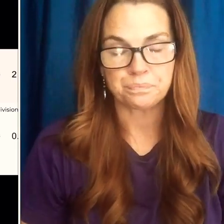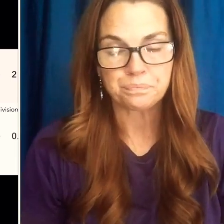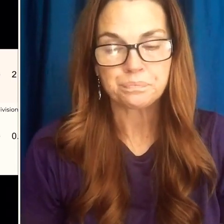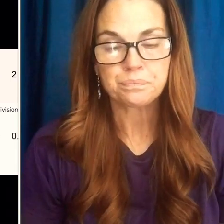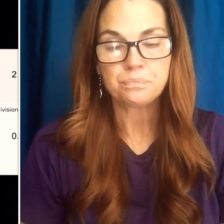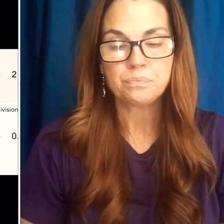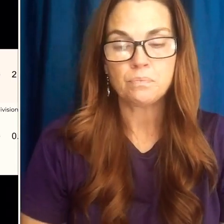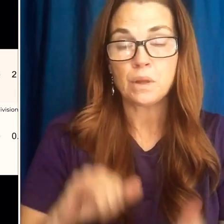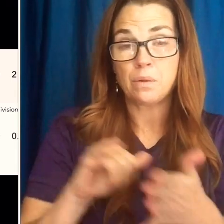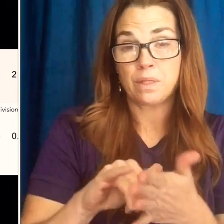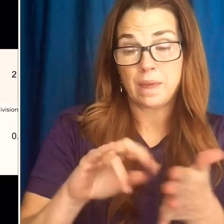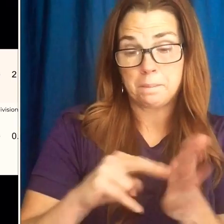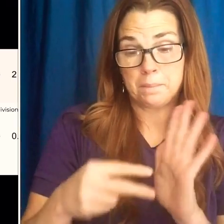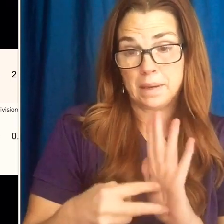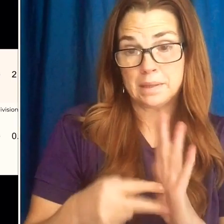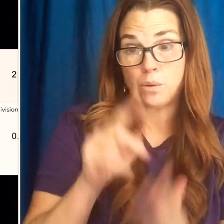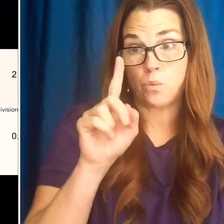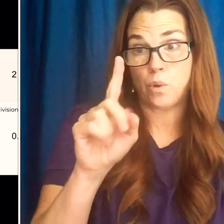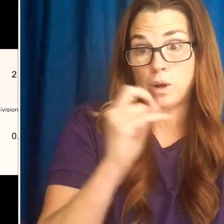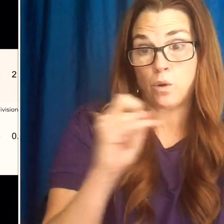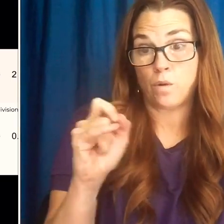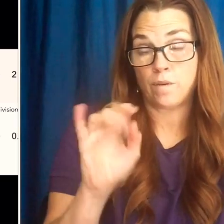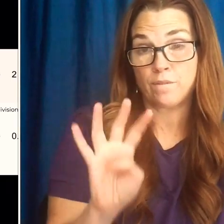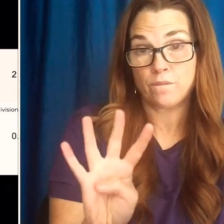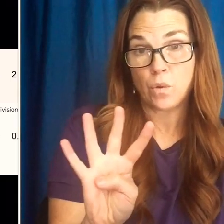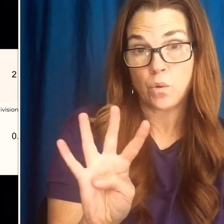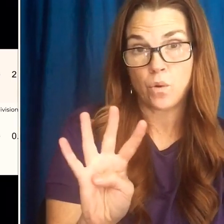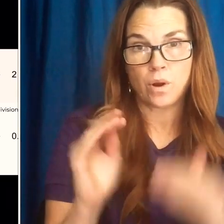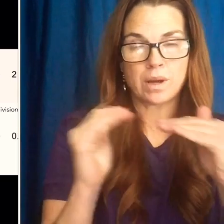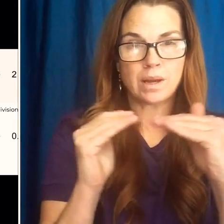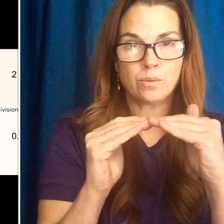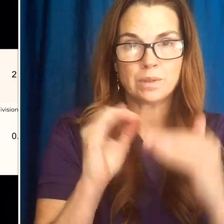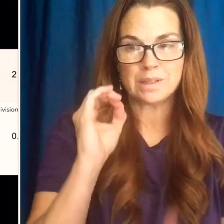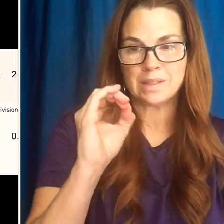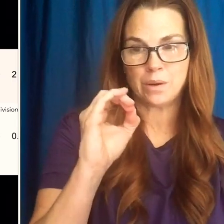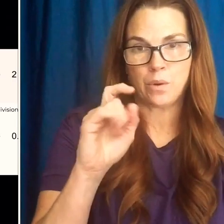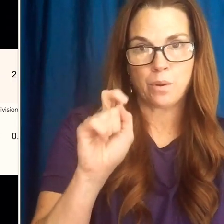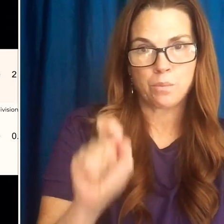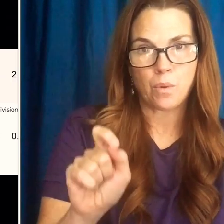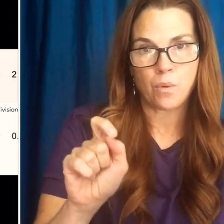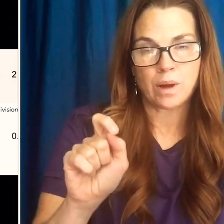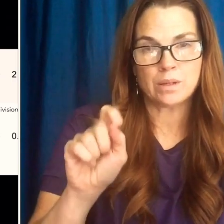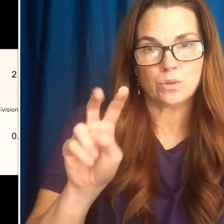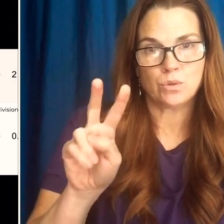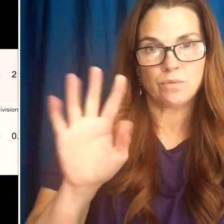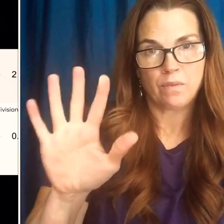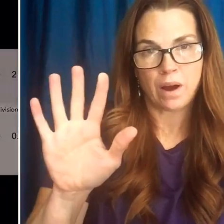the same thing as 0.25, or the decimal 25 hundredths.